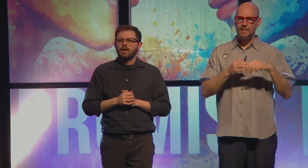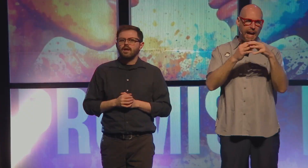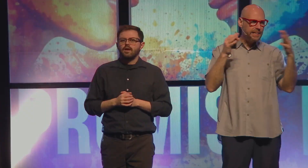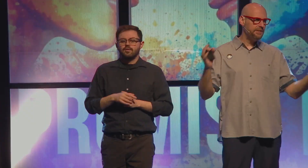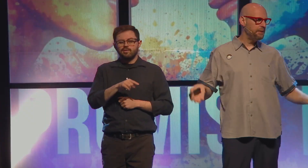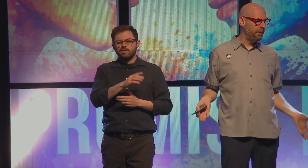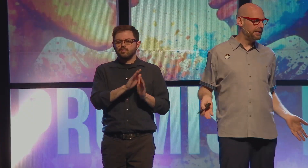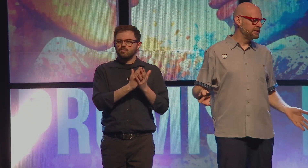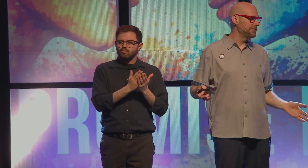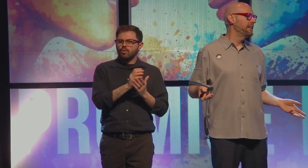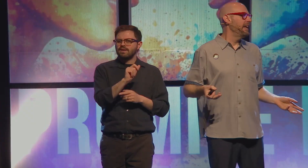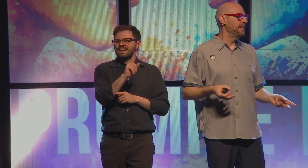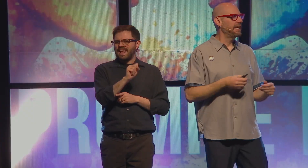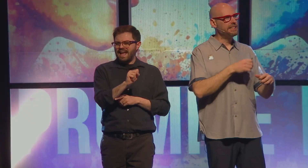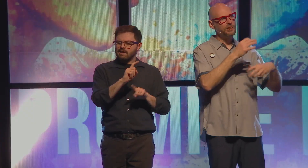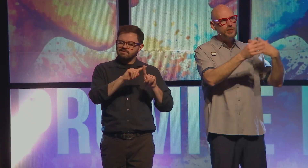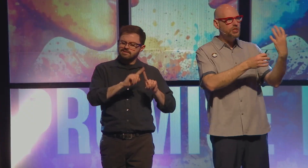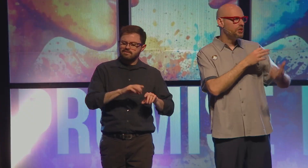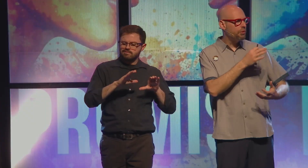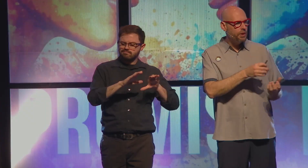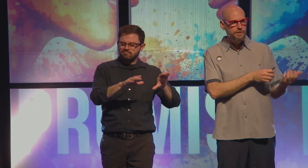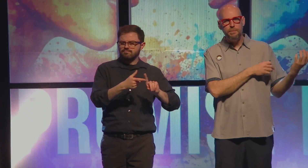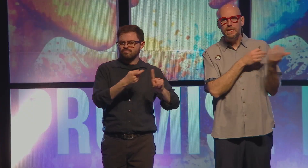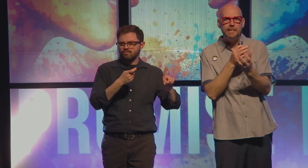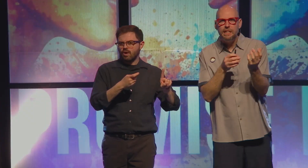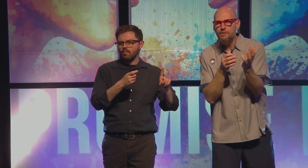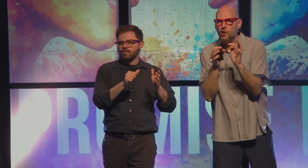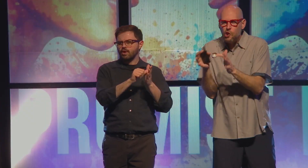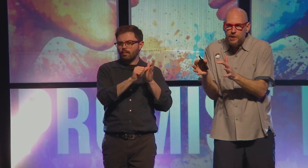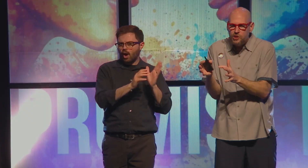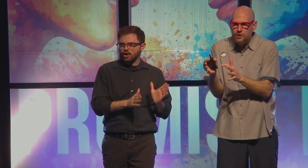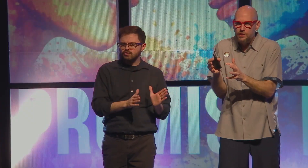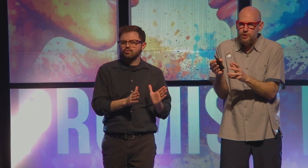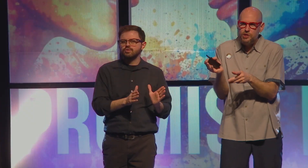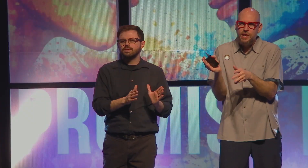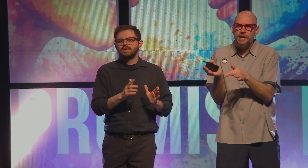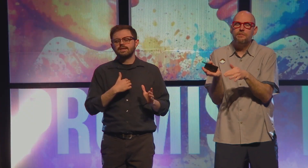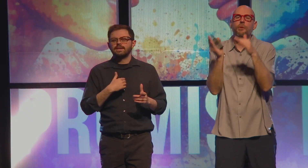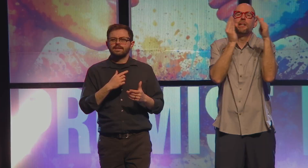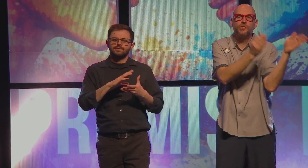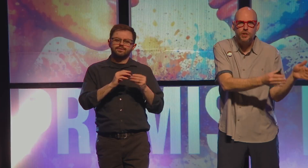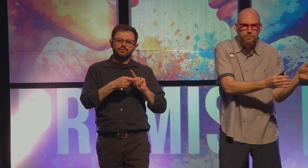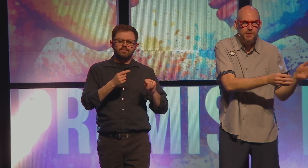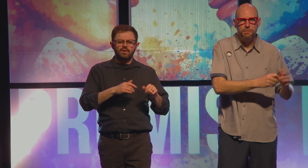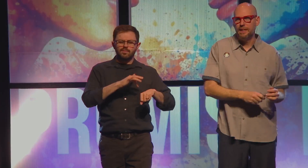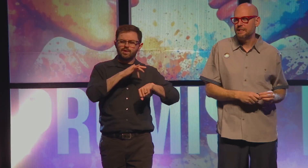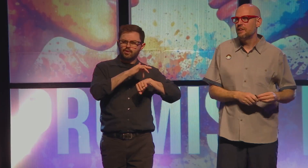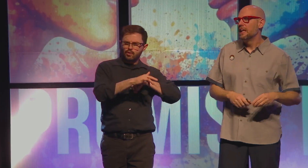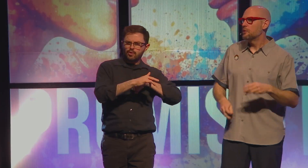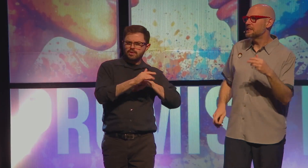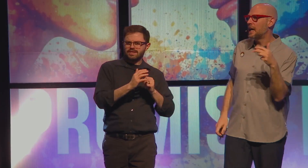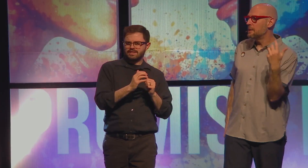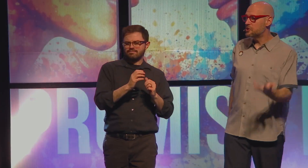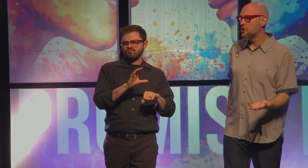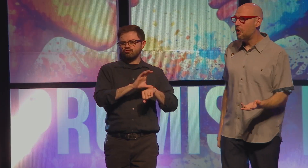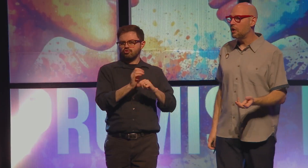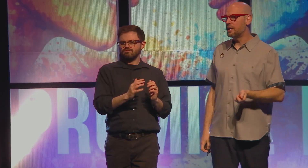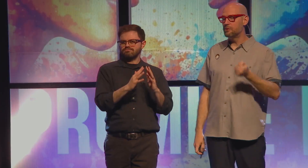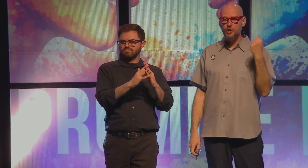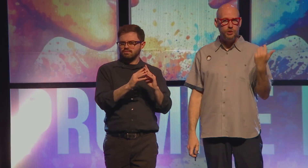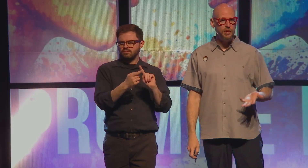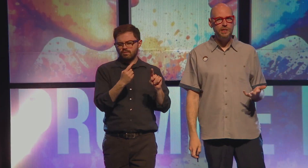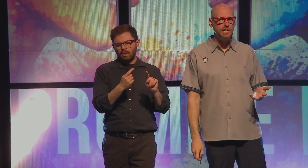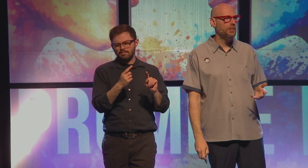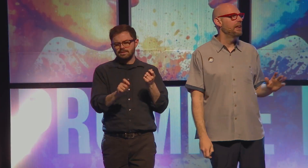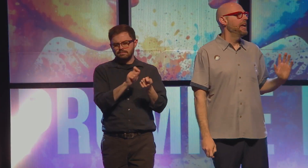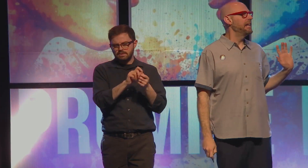which is the Acts of the Apostles, and it kind of tells us the story of the beginning of the early church of Christianity from a certain perspective. There was a guy named Saul. He